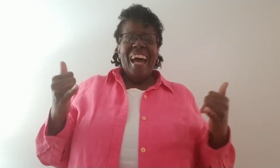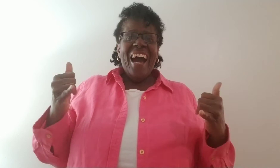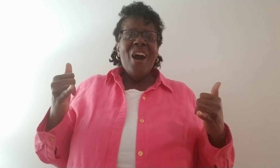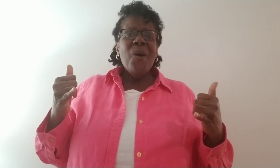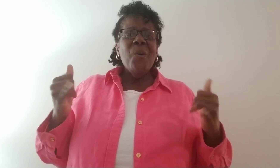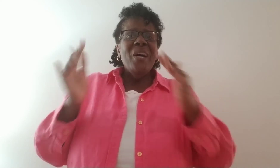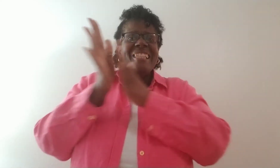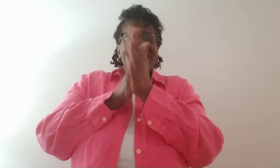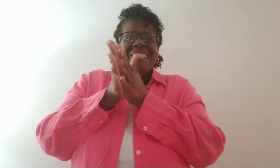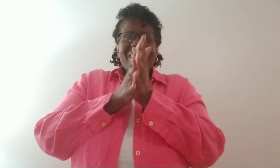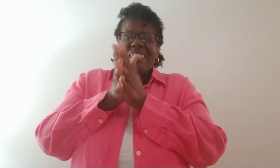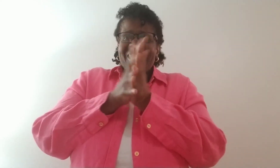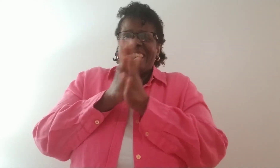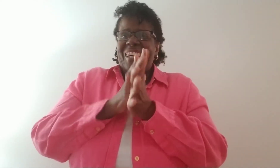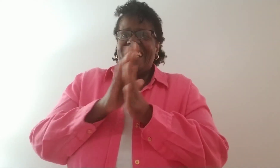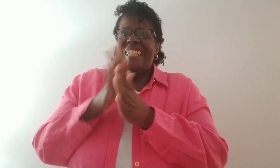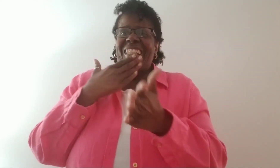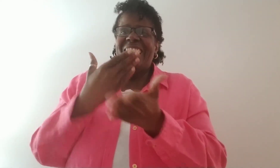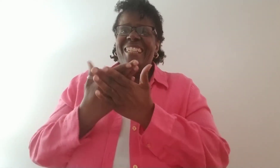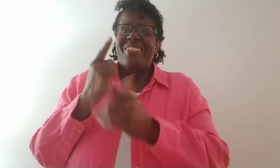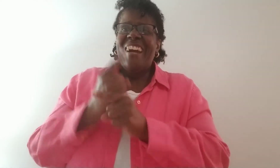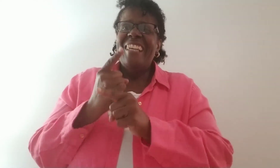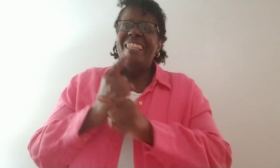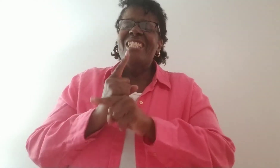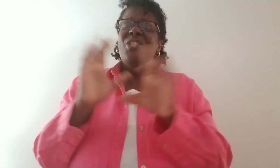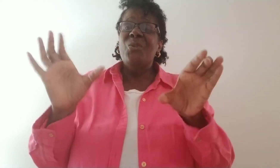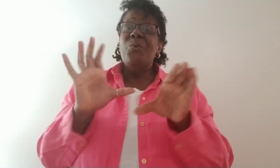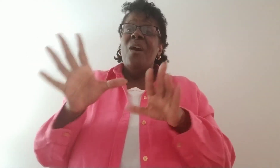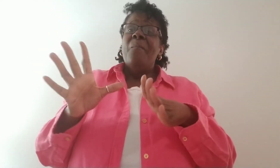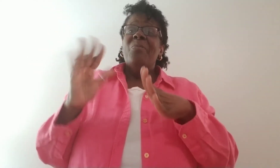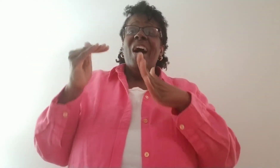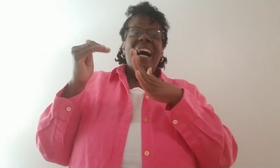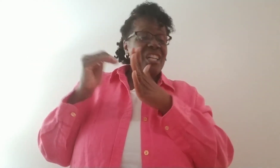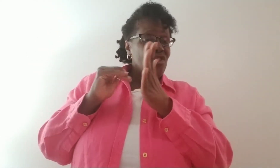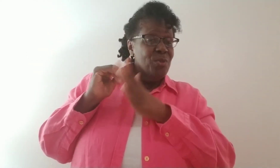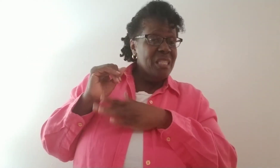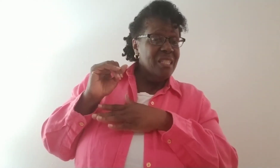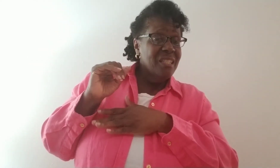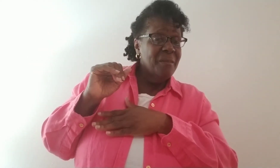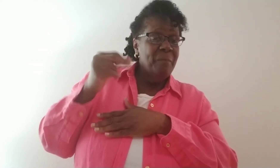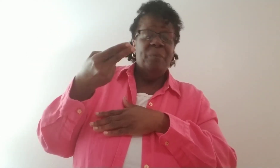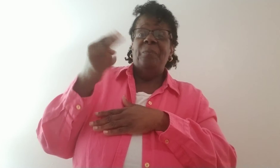Now, it's going to get good, right? Let's do the hundreds.